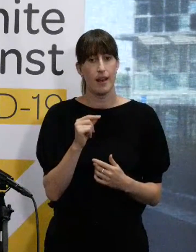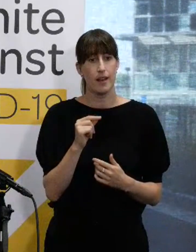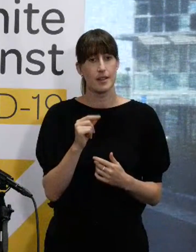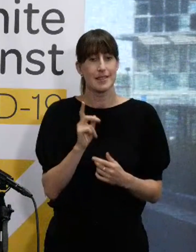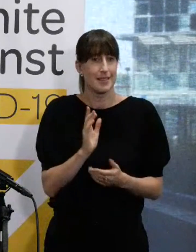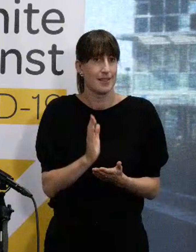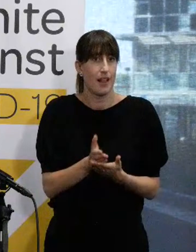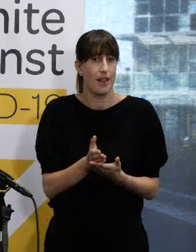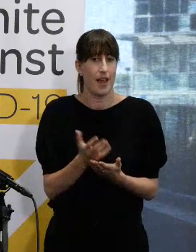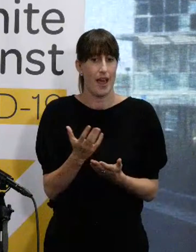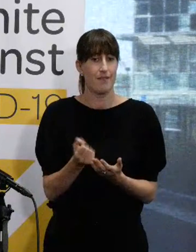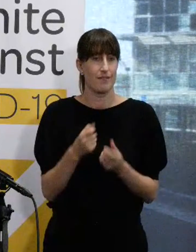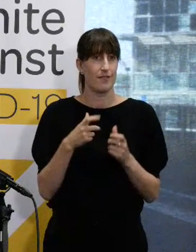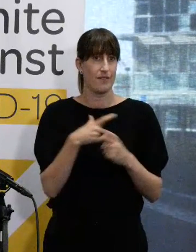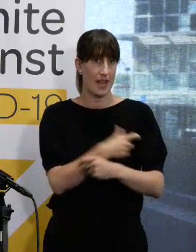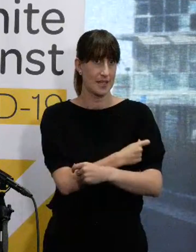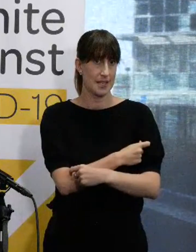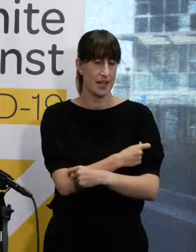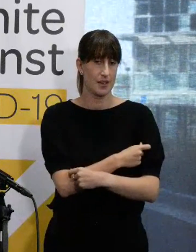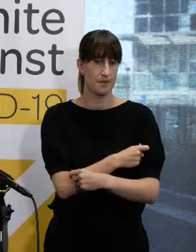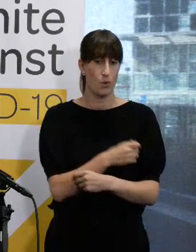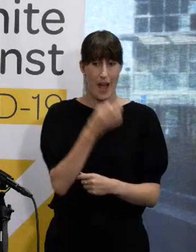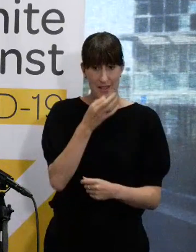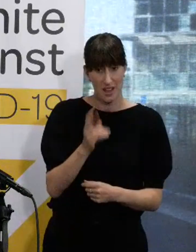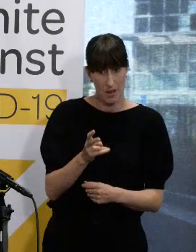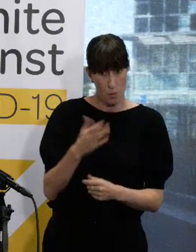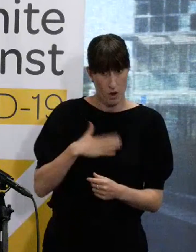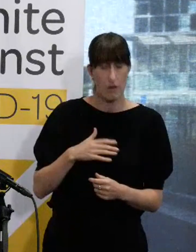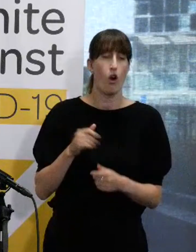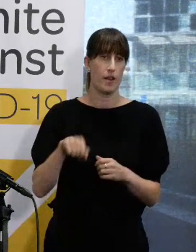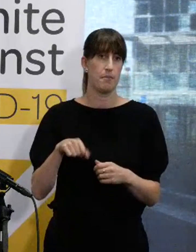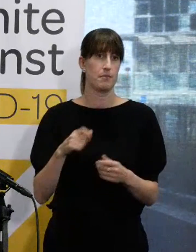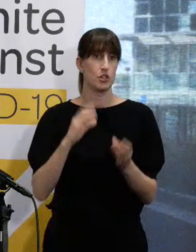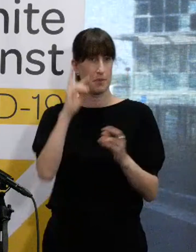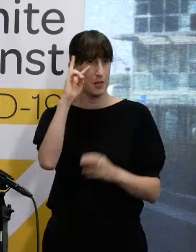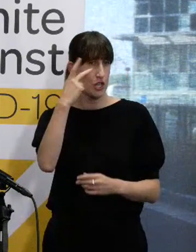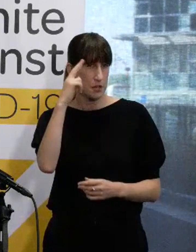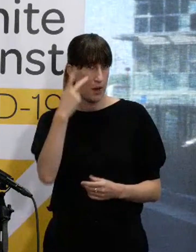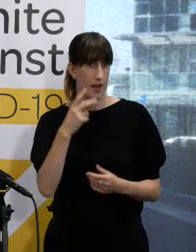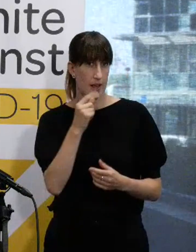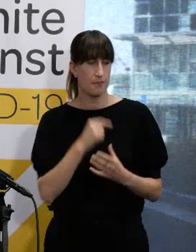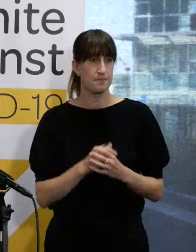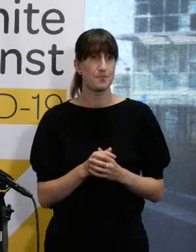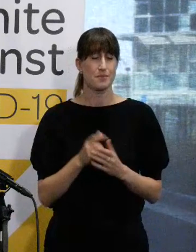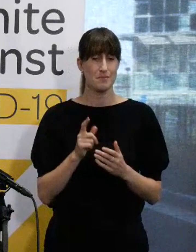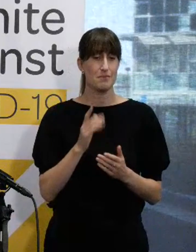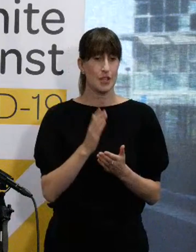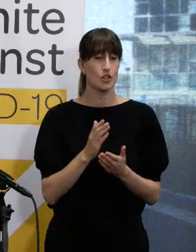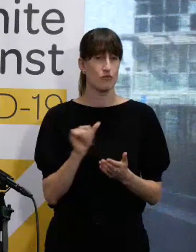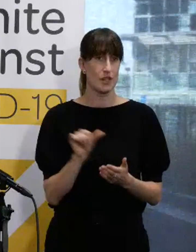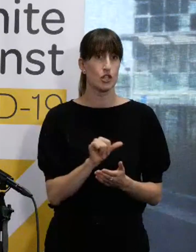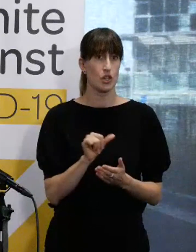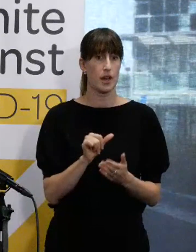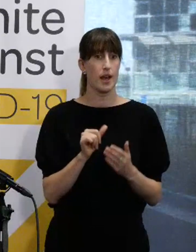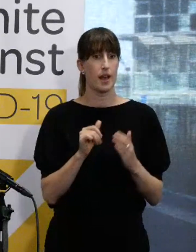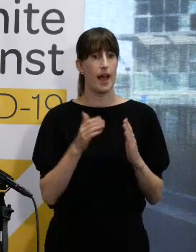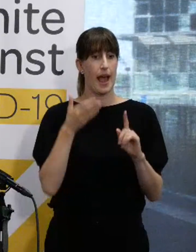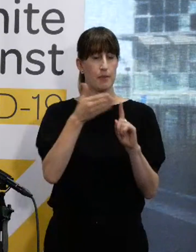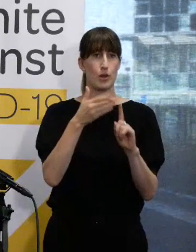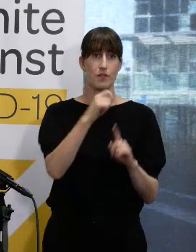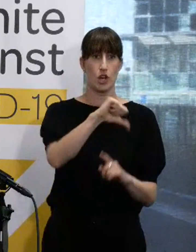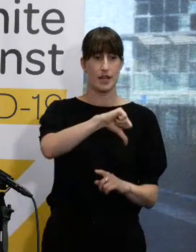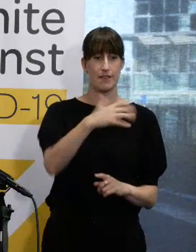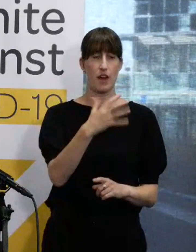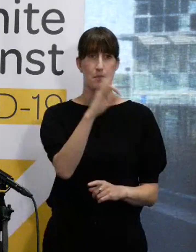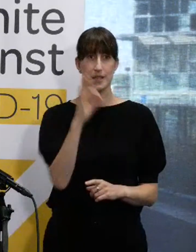proportion. If it's 95%, which it seems to be around that, we should aspire to get that for the rest of the country. Given the high PCR test, the